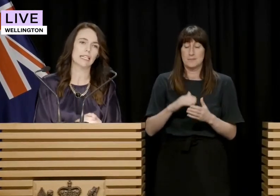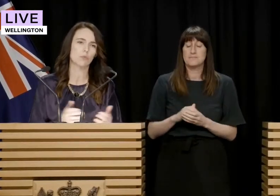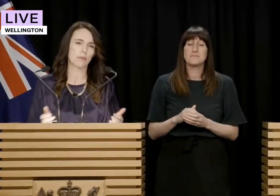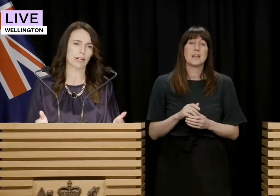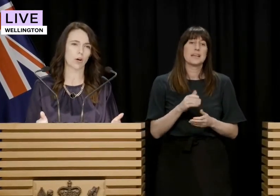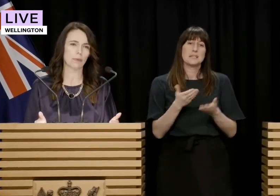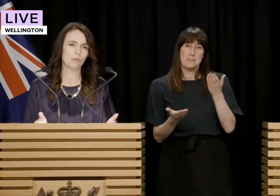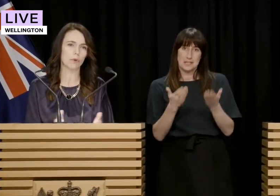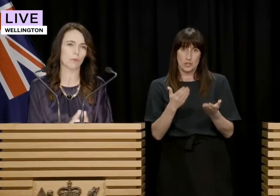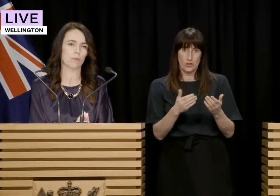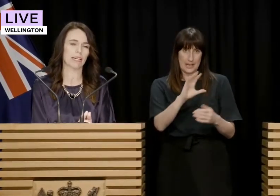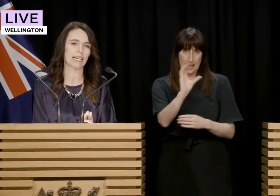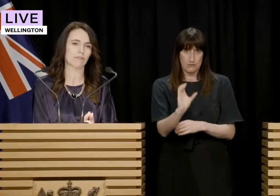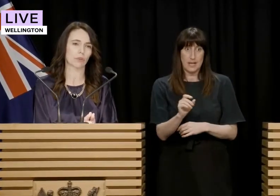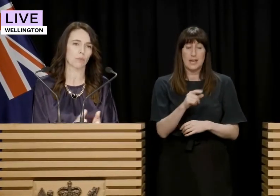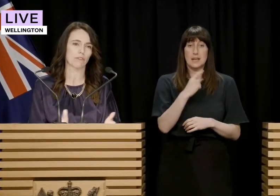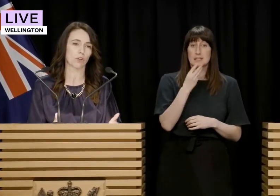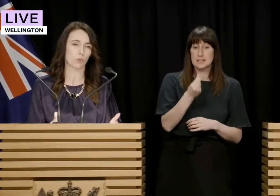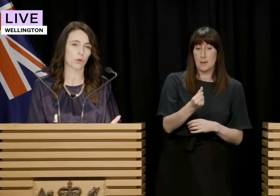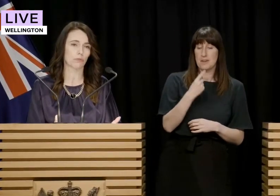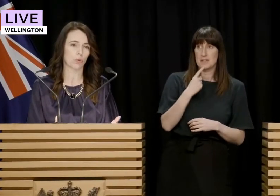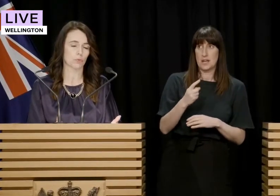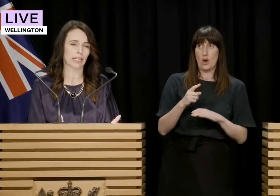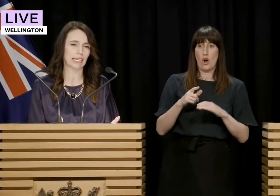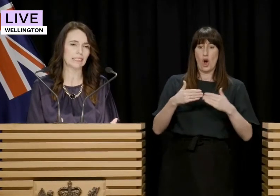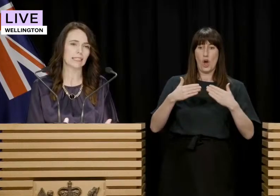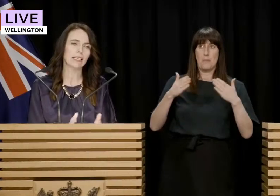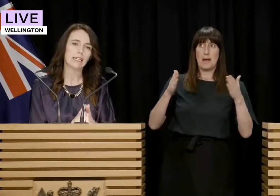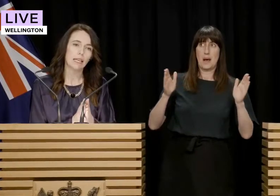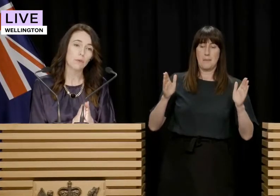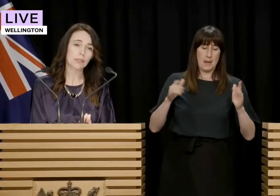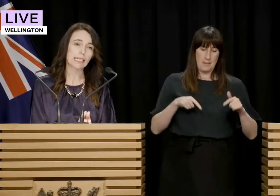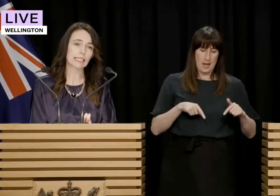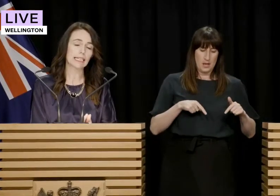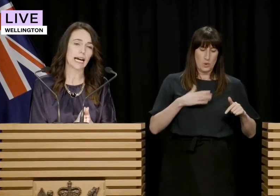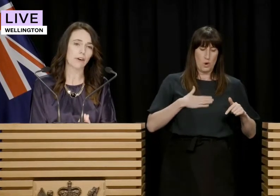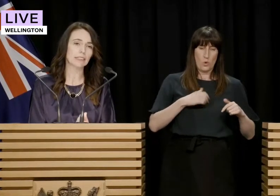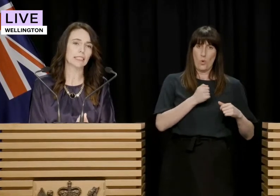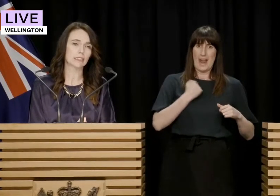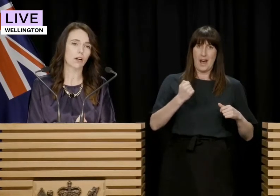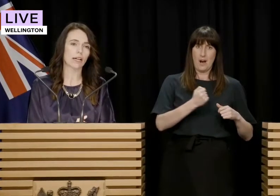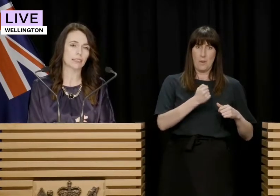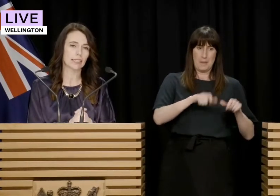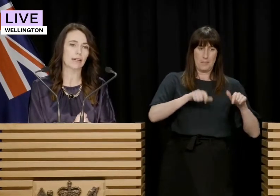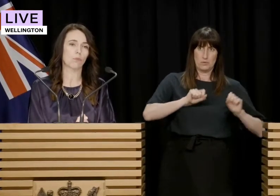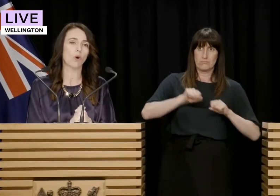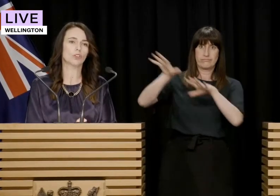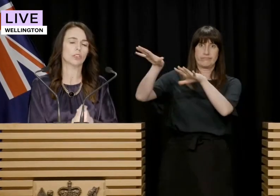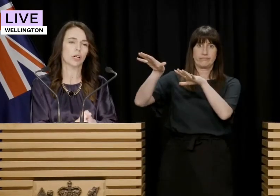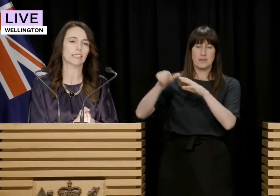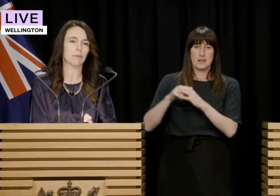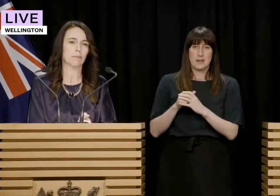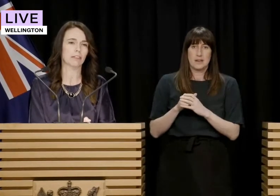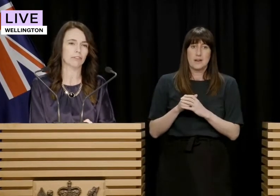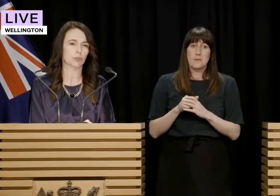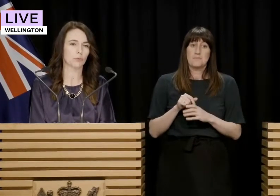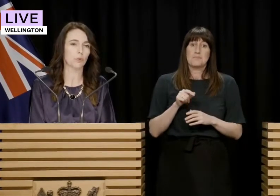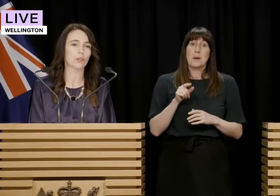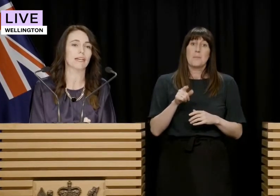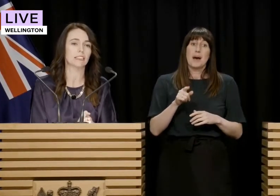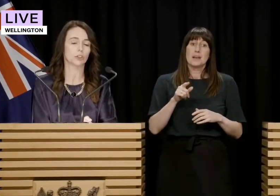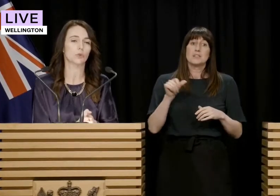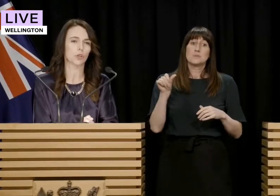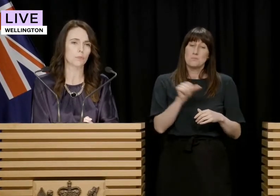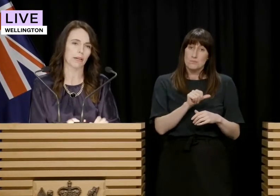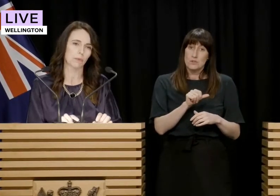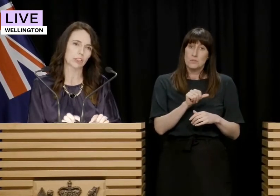said, as we reopen, we want to be careful that we've got the workforce we need. They were really clear the RSE scheme was designed to be beneficial for